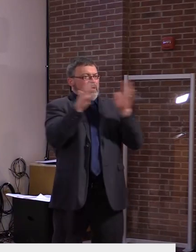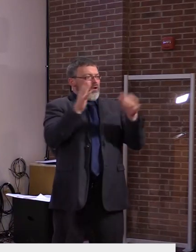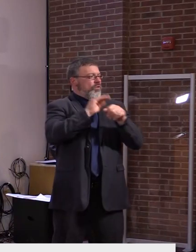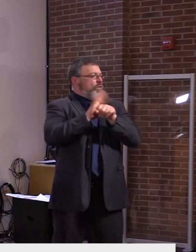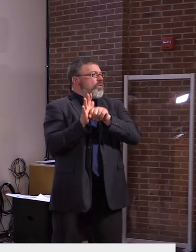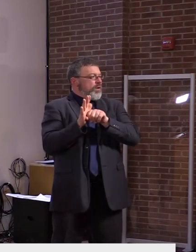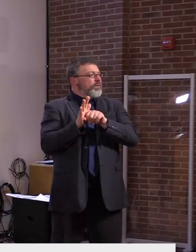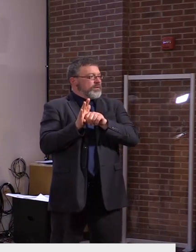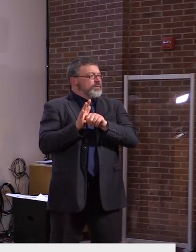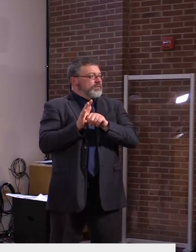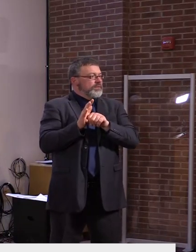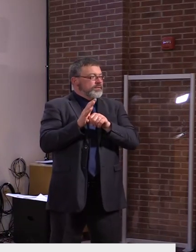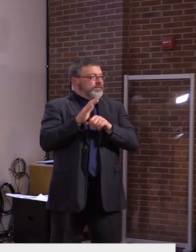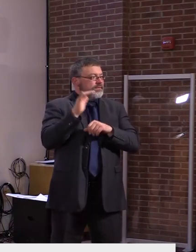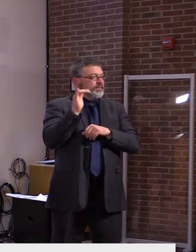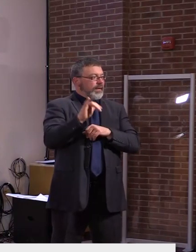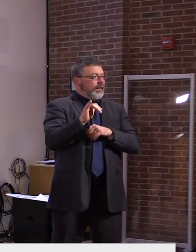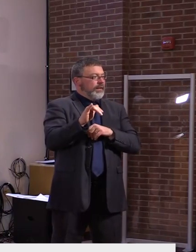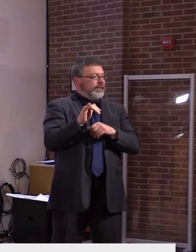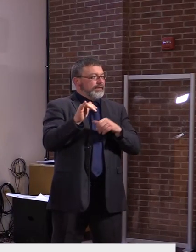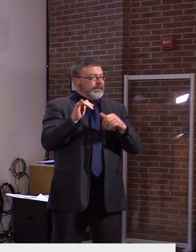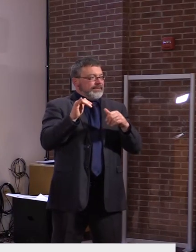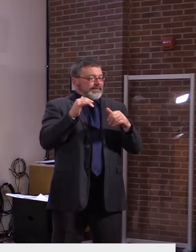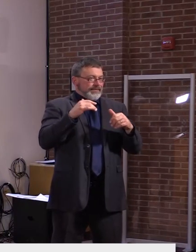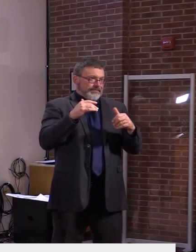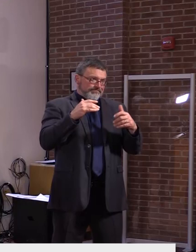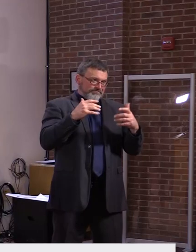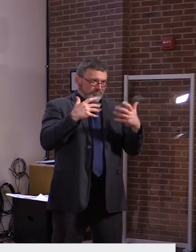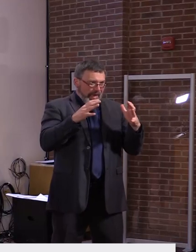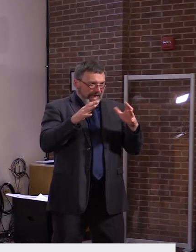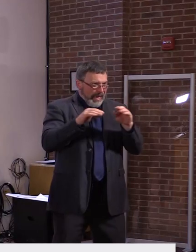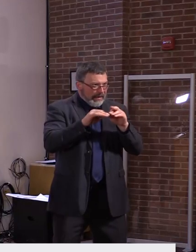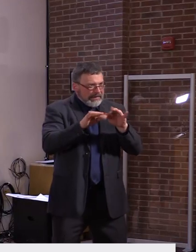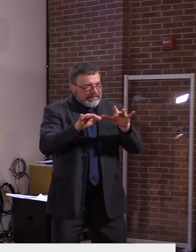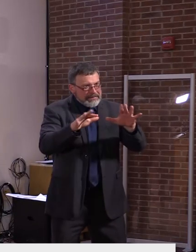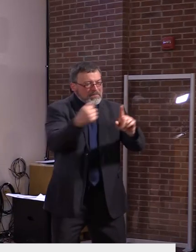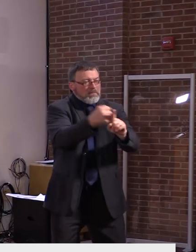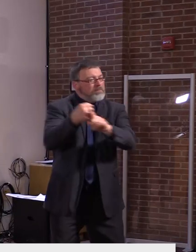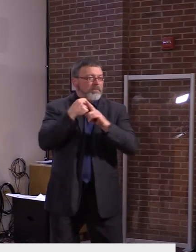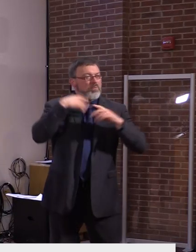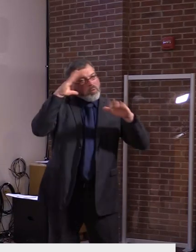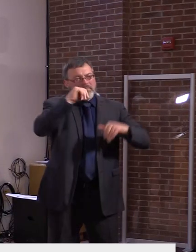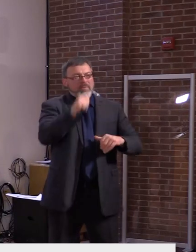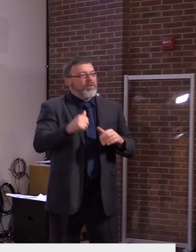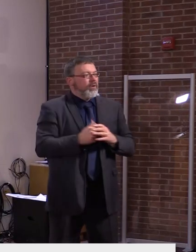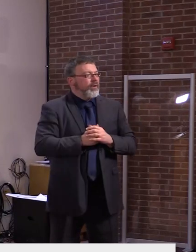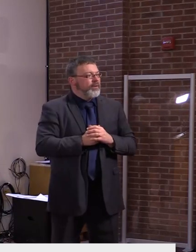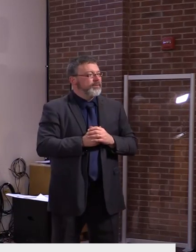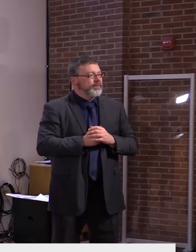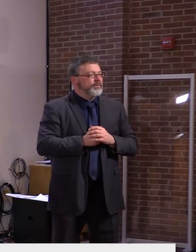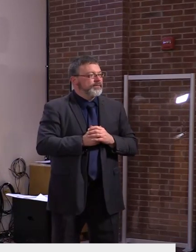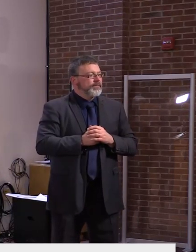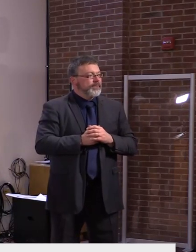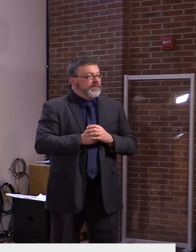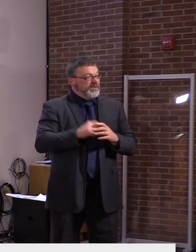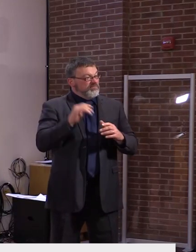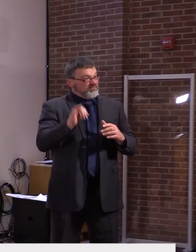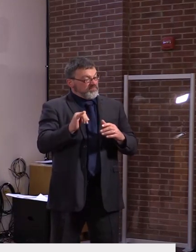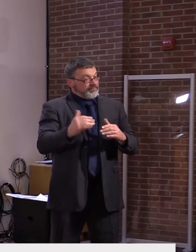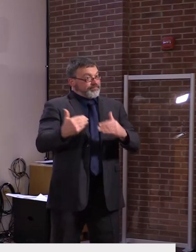Having our children vaccinated will also help avoid interruptions to learning and the burden of being exposed to the